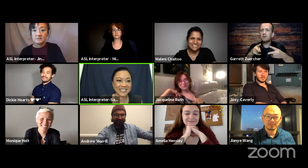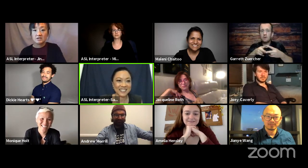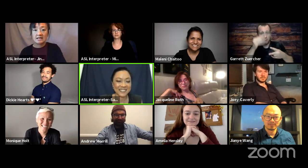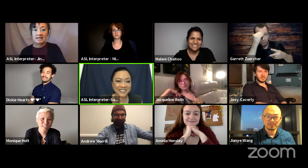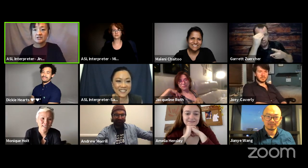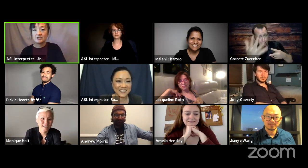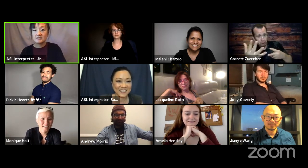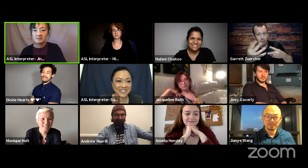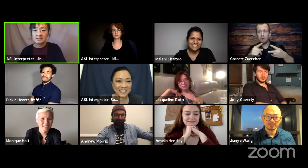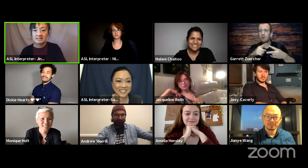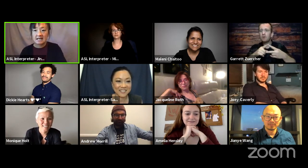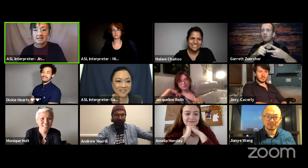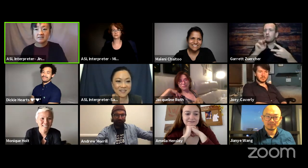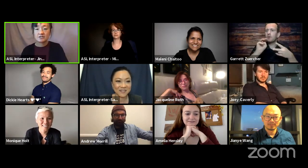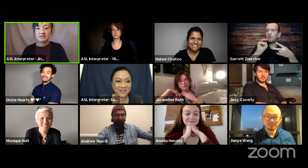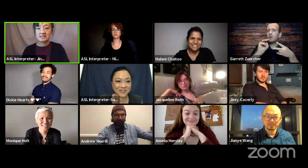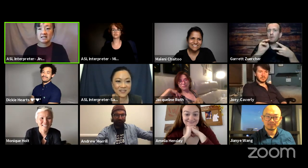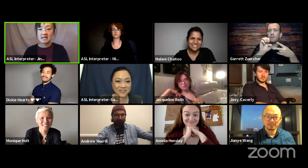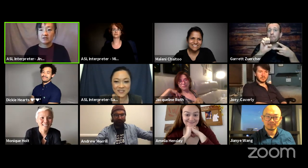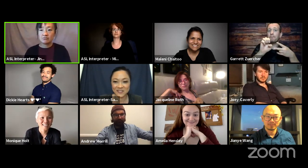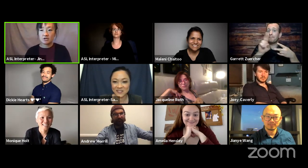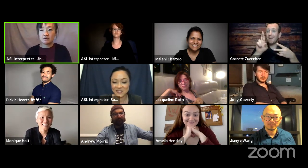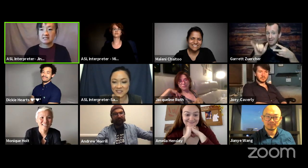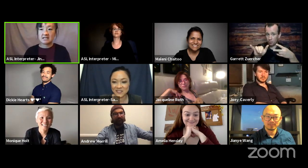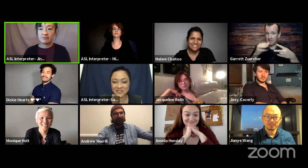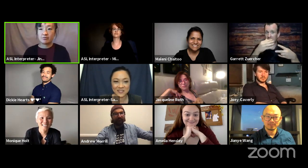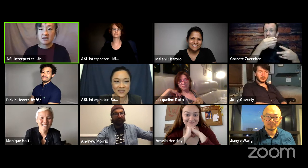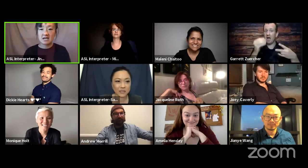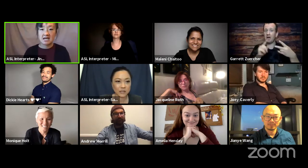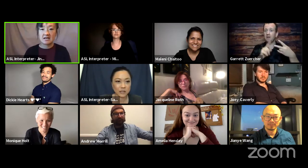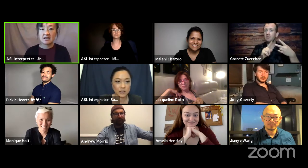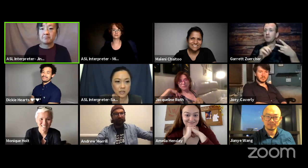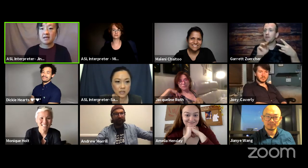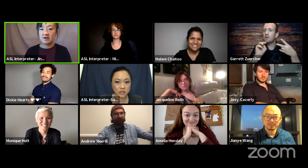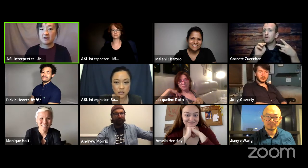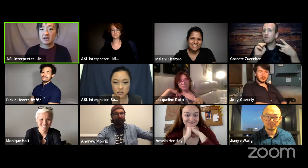Okay, and she also said, just to let you know, as an FYI, Mary